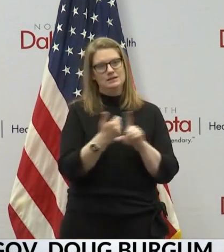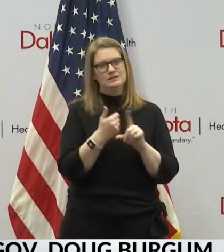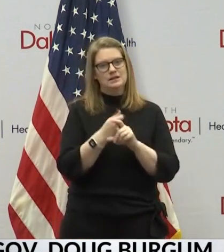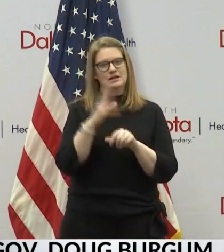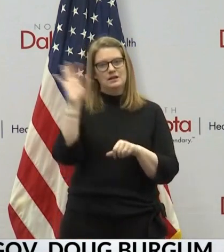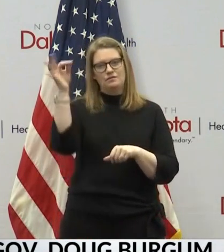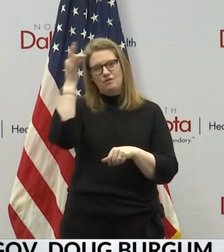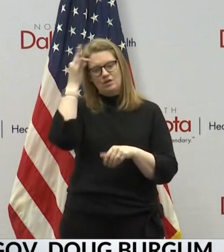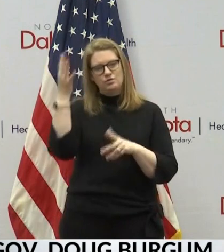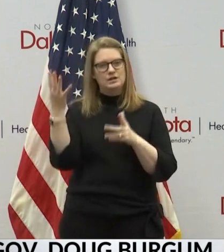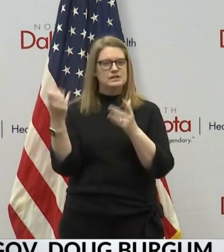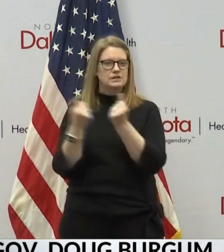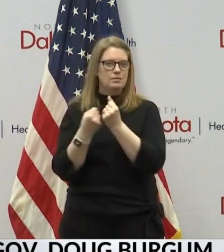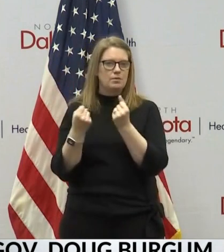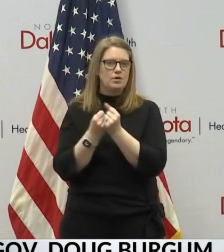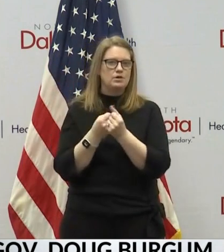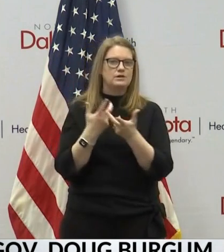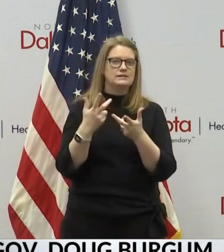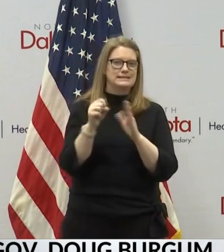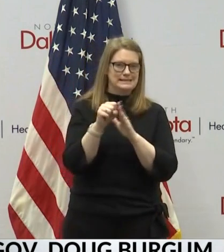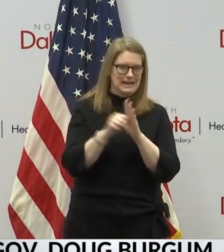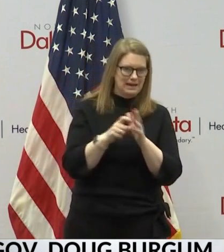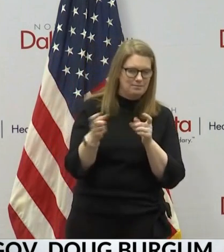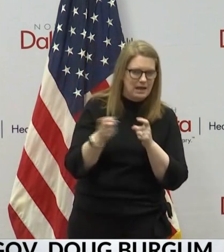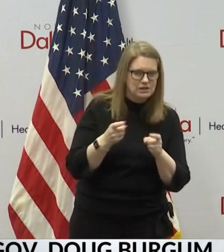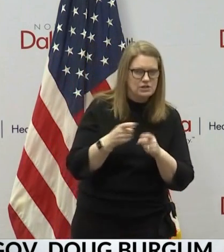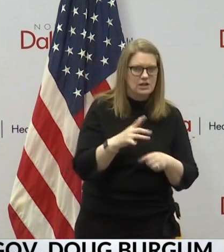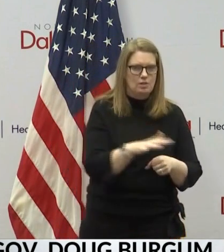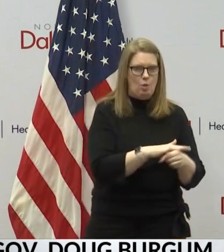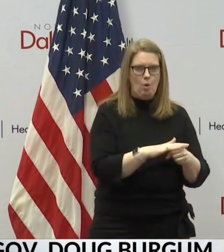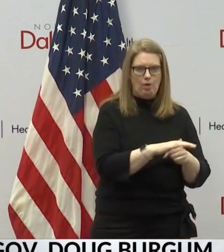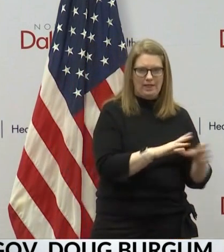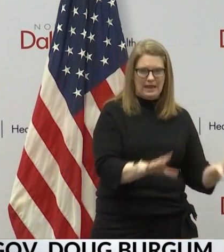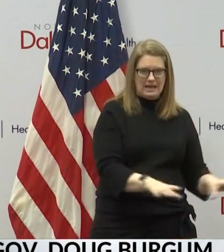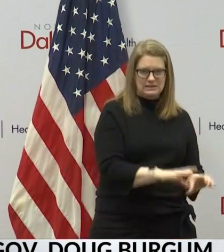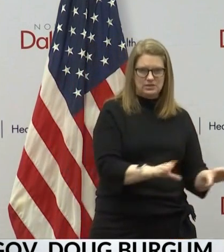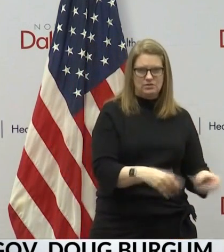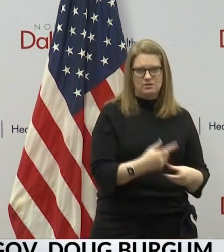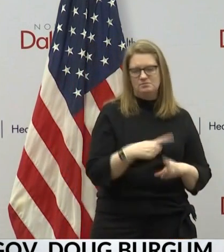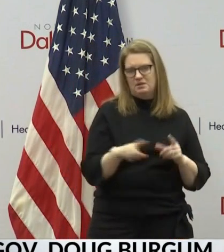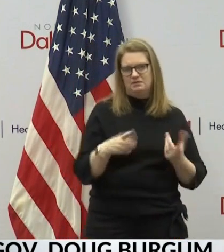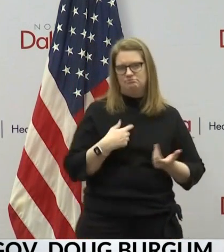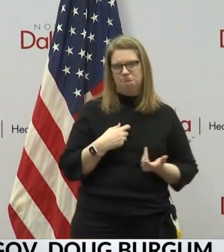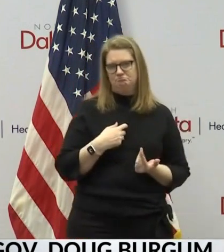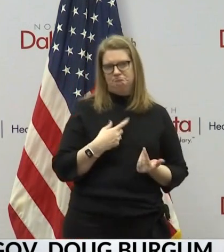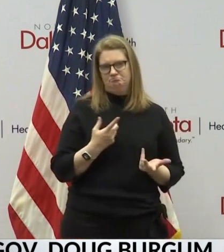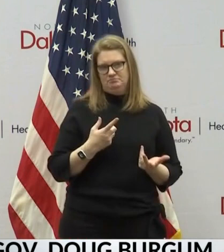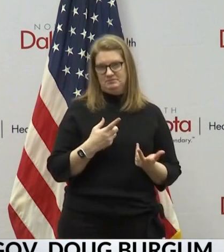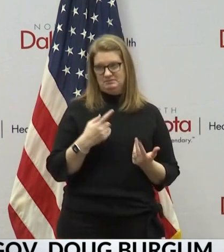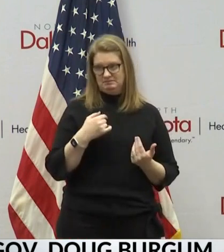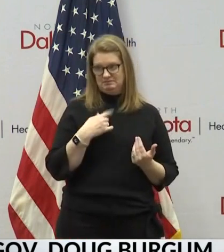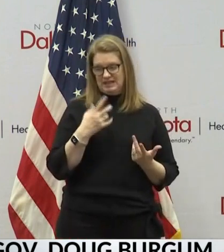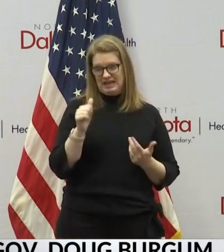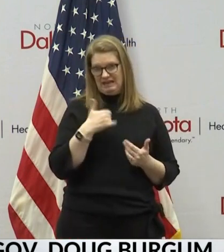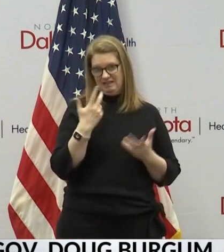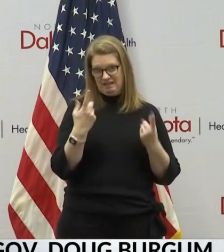state managed, and locally executed. I don't see that there is anything that was said today that's a change in that